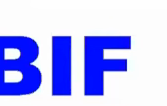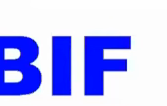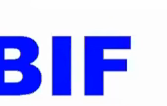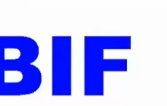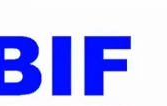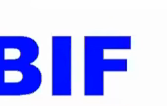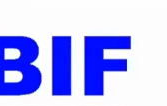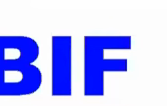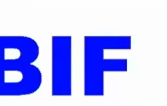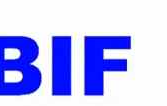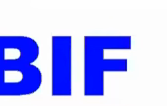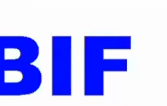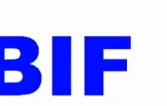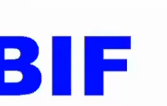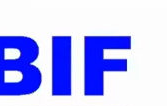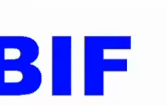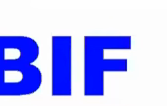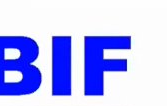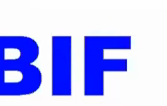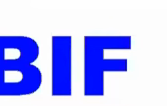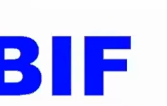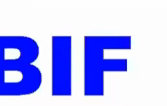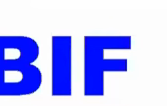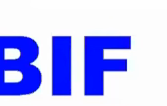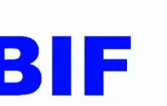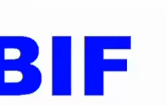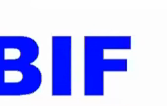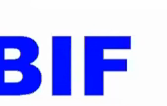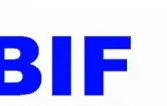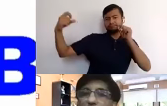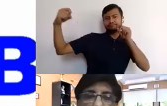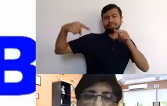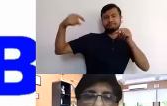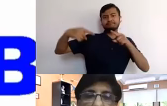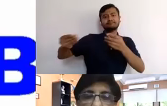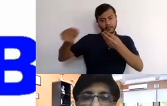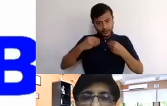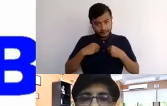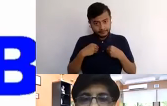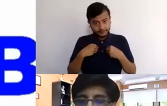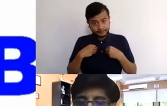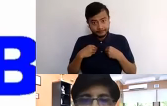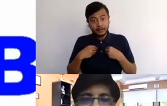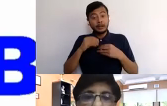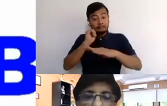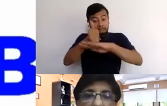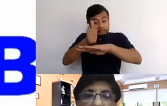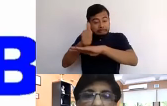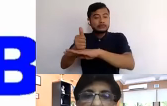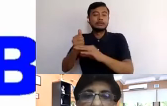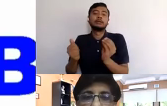links and as the hotspots can really help proliferate the broadband